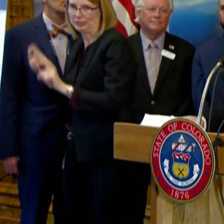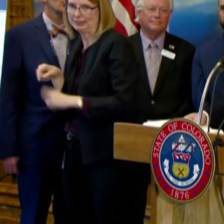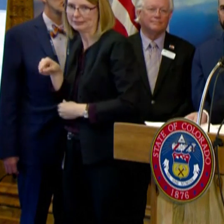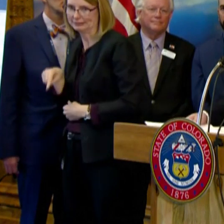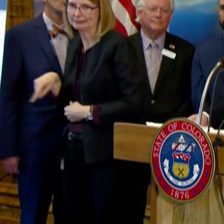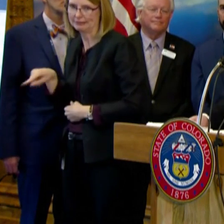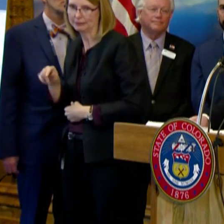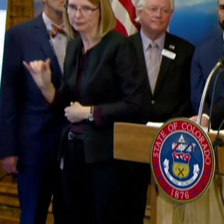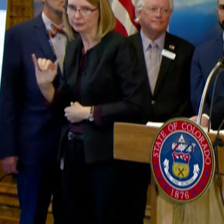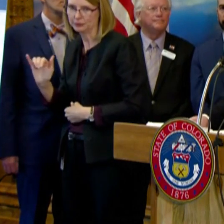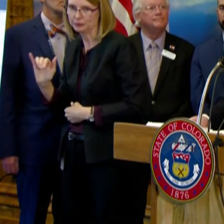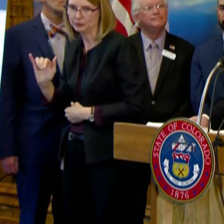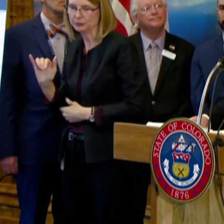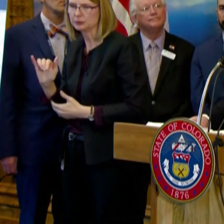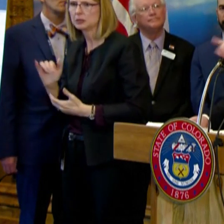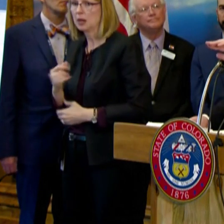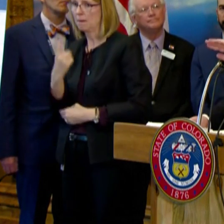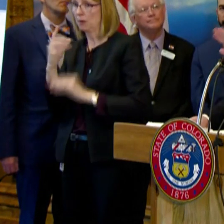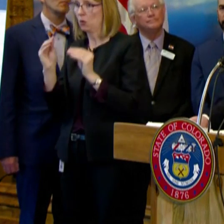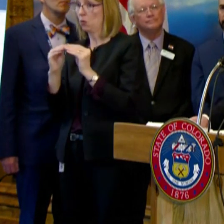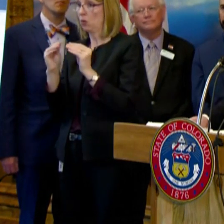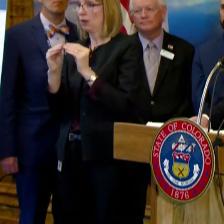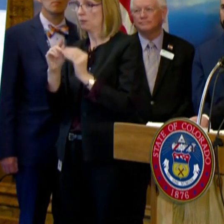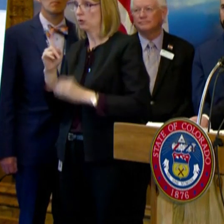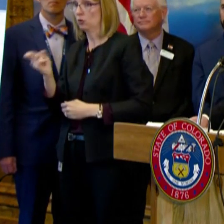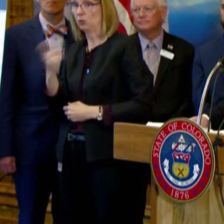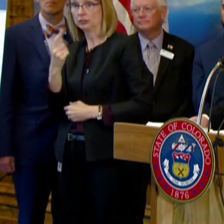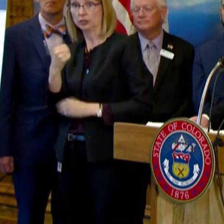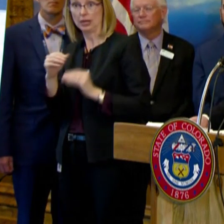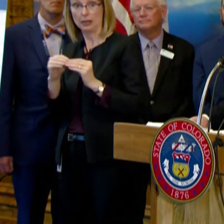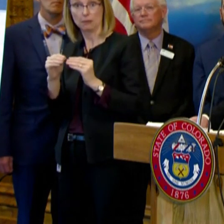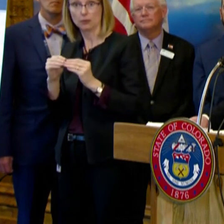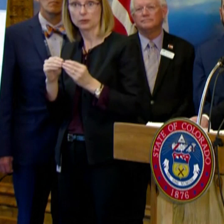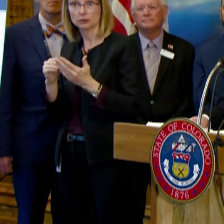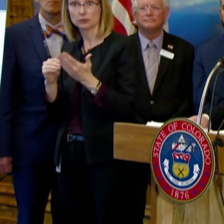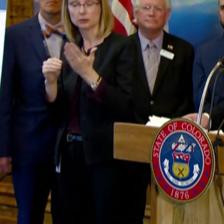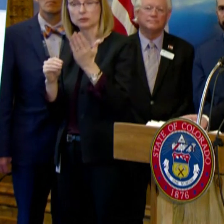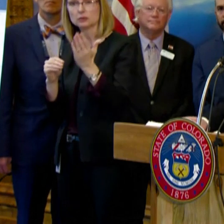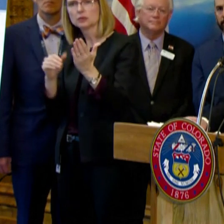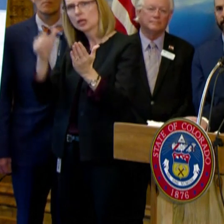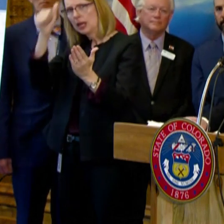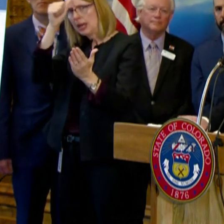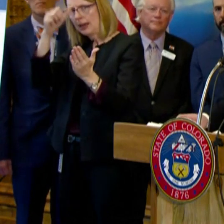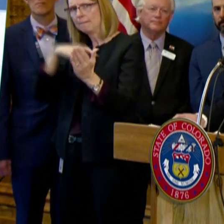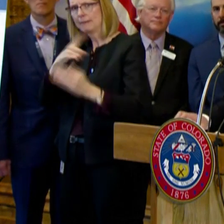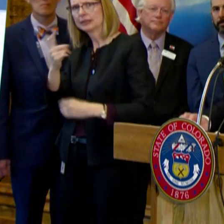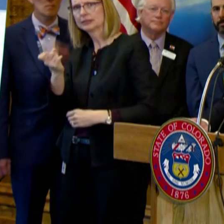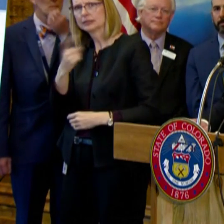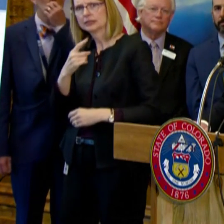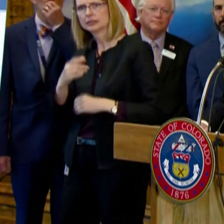criteria. One final question. Is there anybody else who has any questions? Yeah.